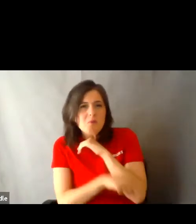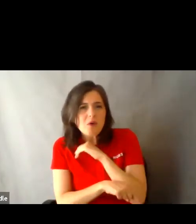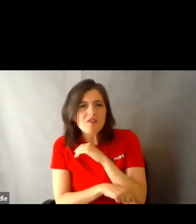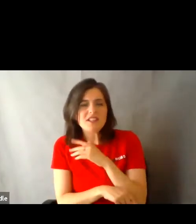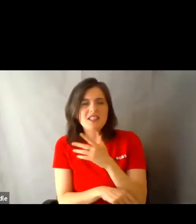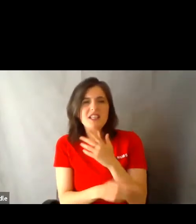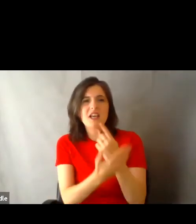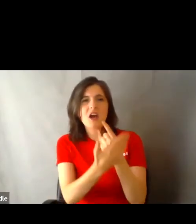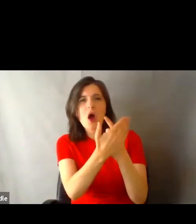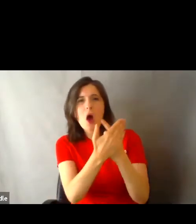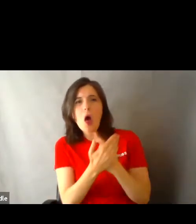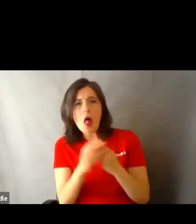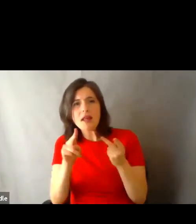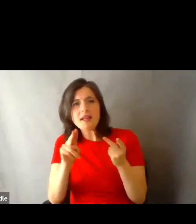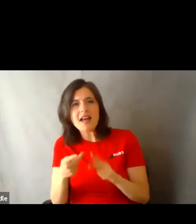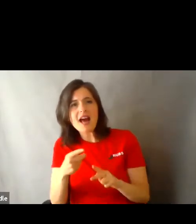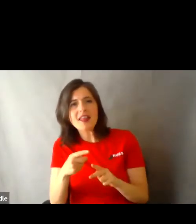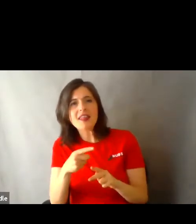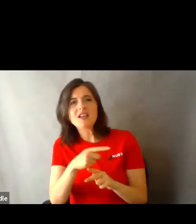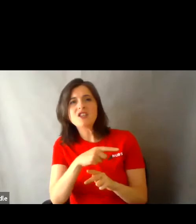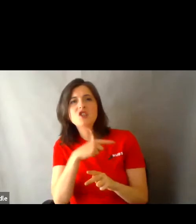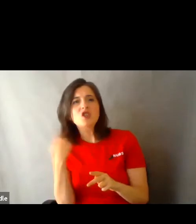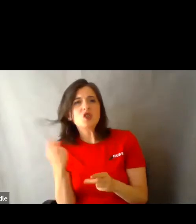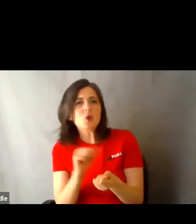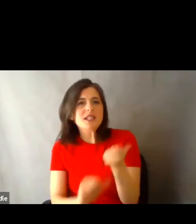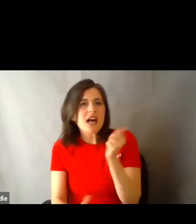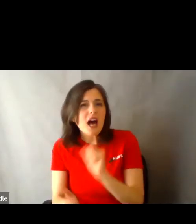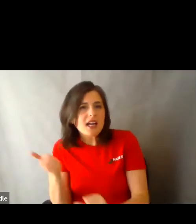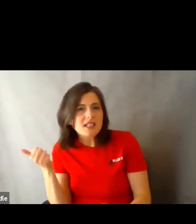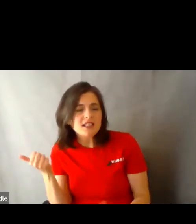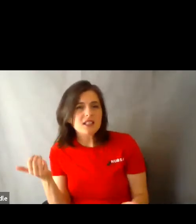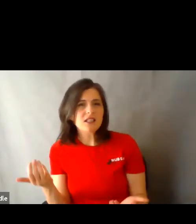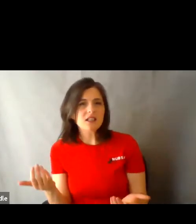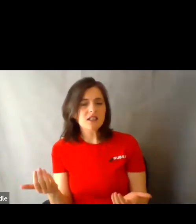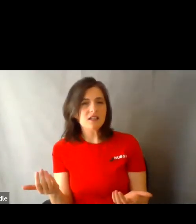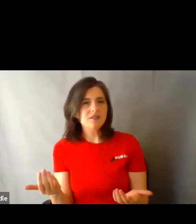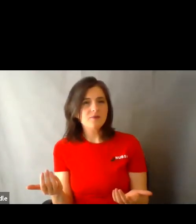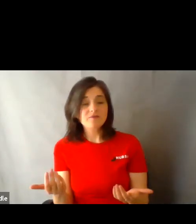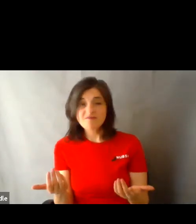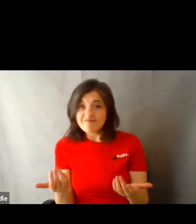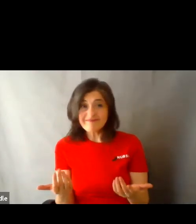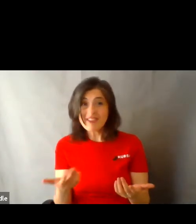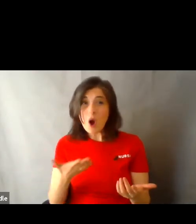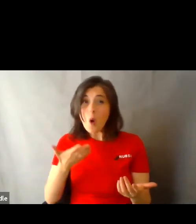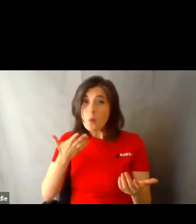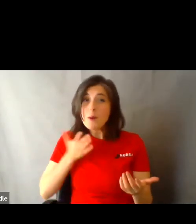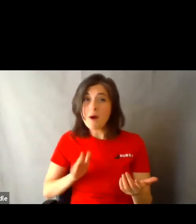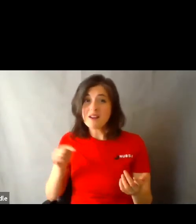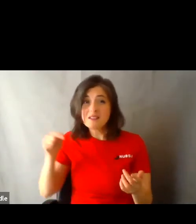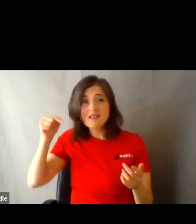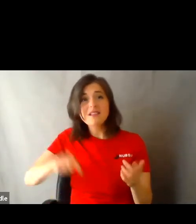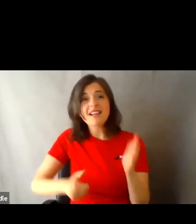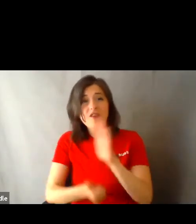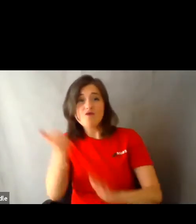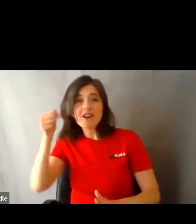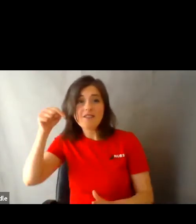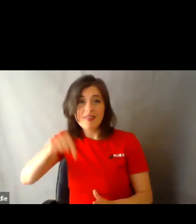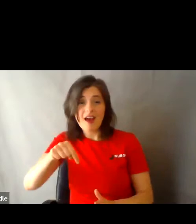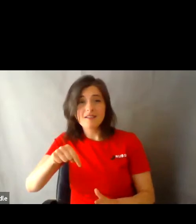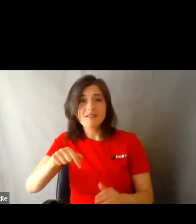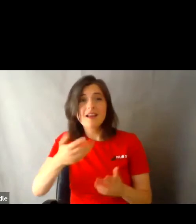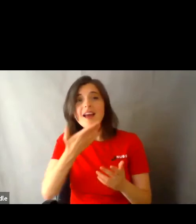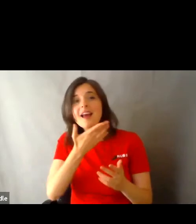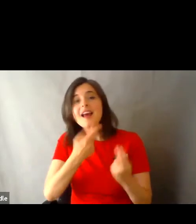early death and suicide, we aren't going to do justice to our movement. So